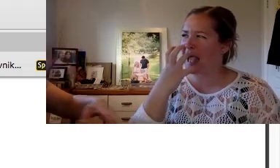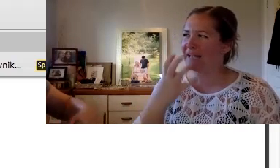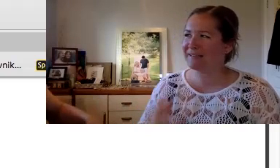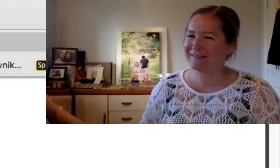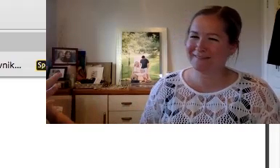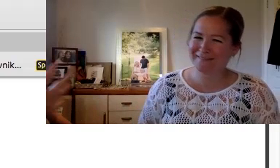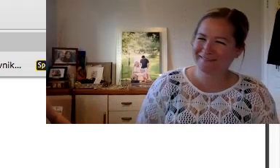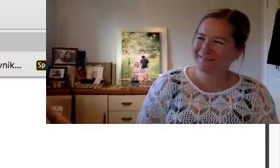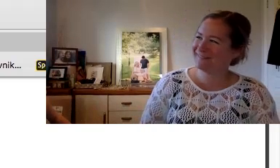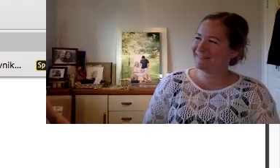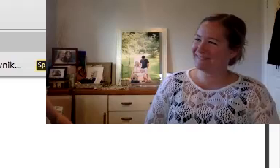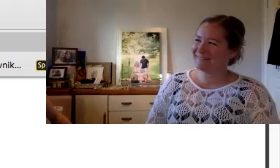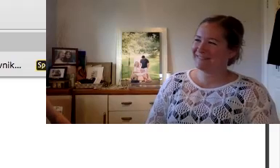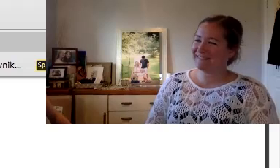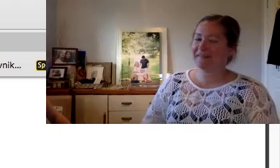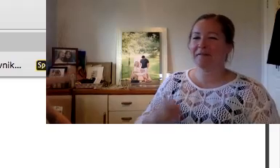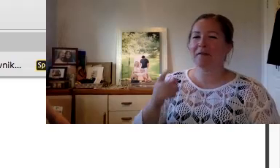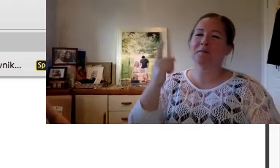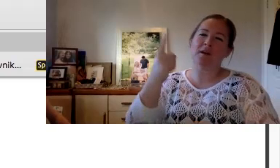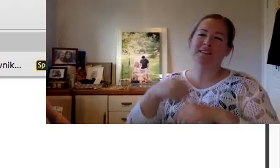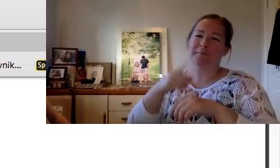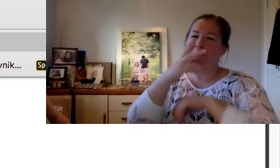mine. If you're angry, mine.